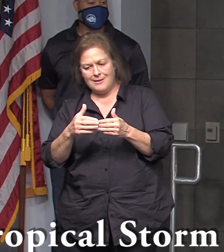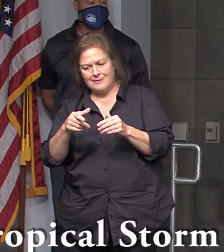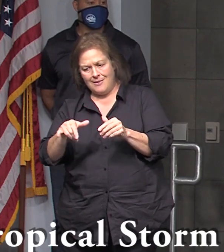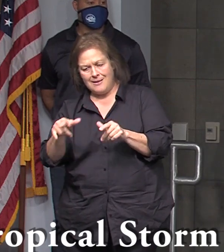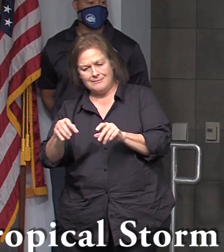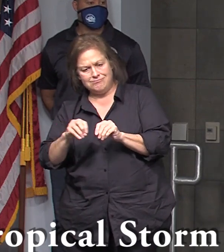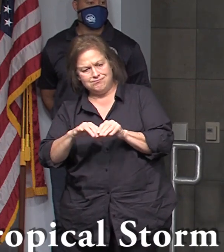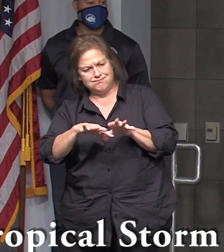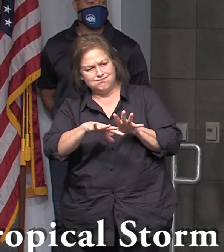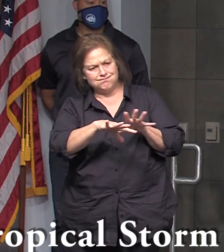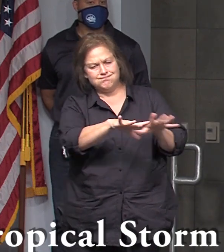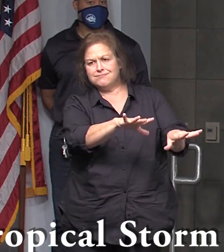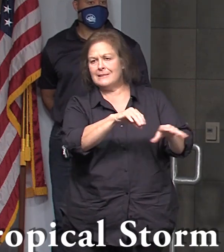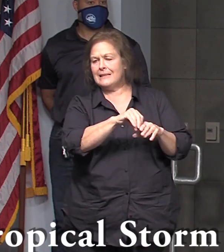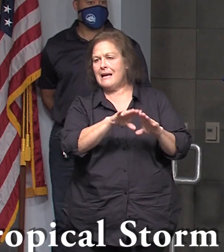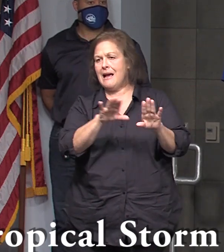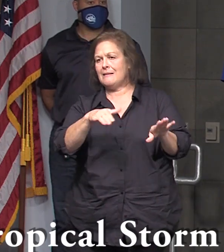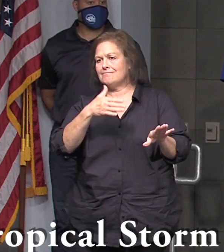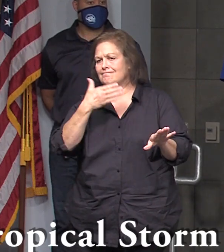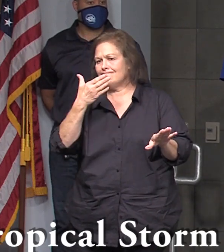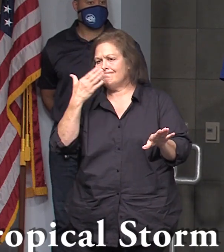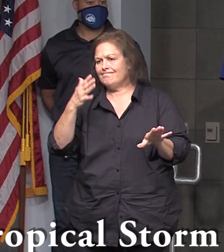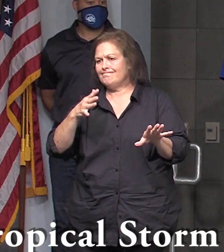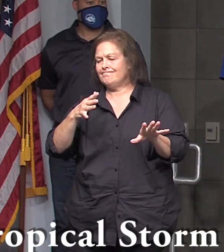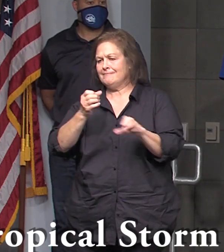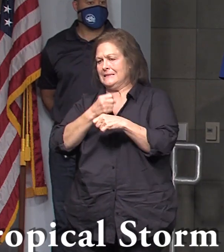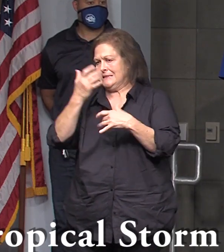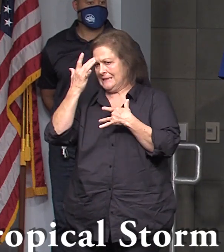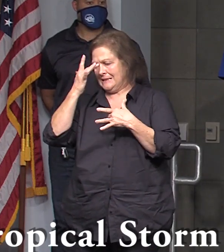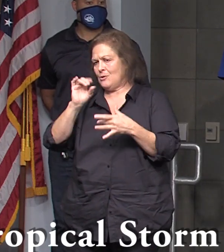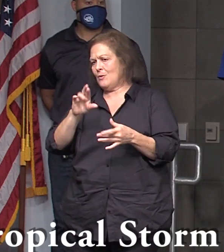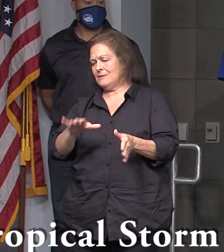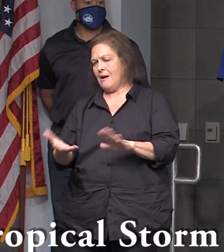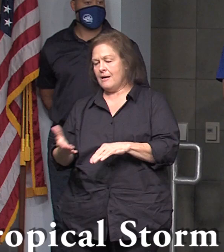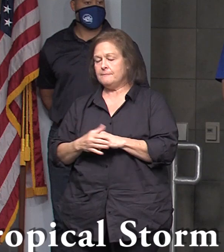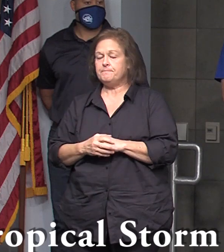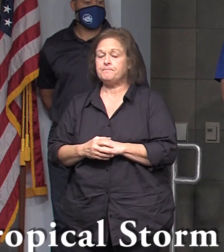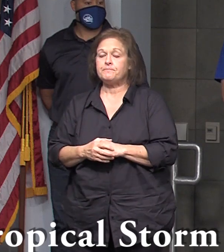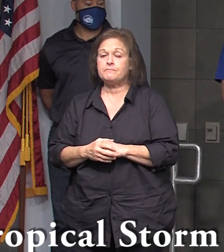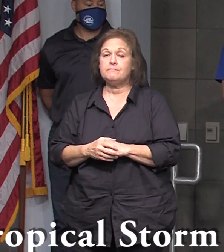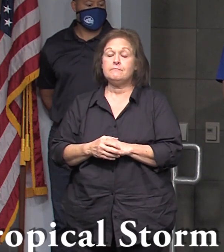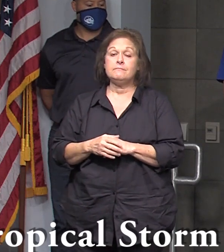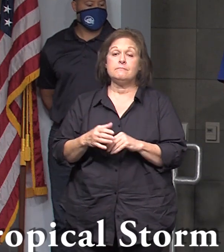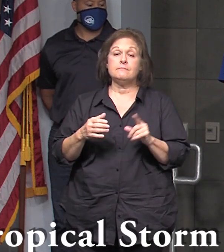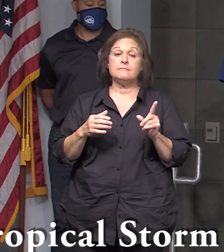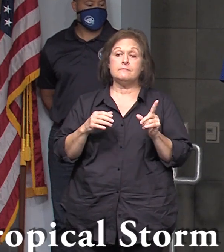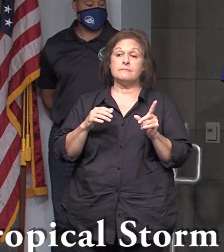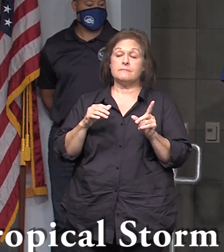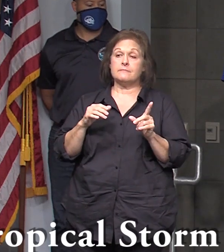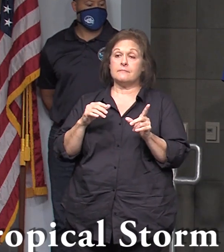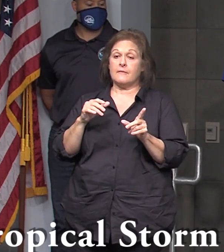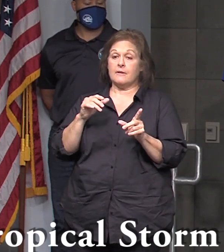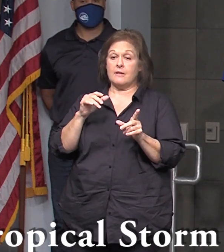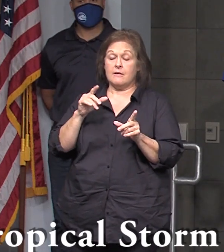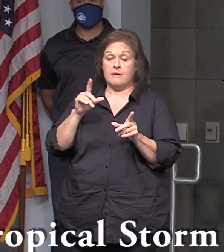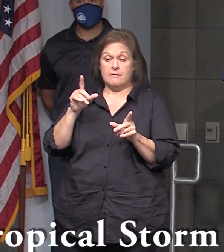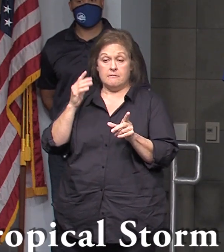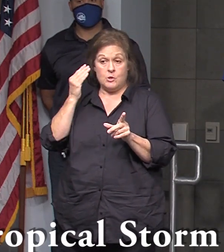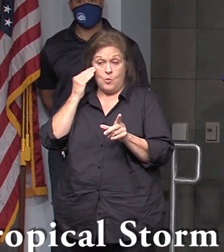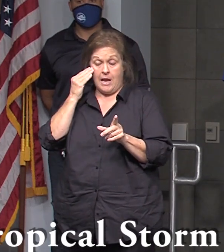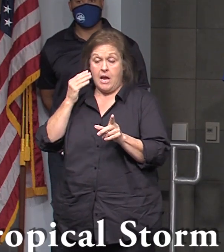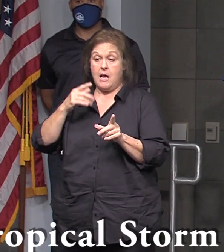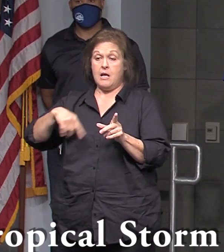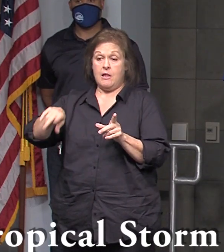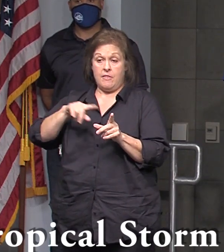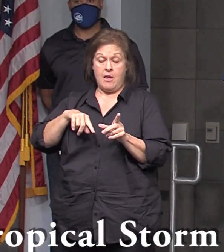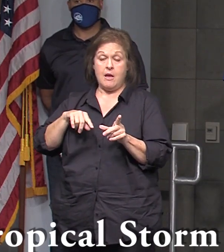could allow the vapors or fumes to enter. And again, just be aware of what the manufacturer says